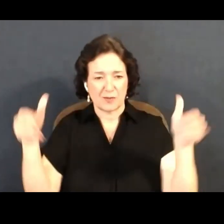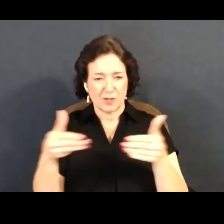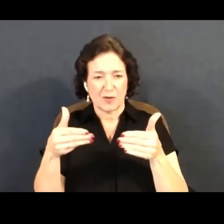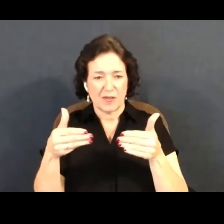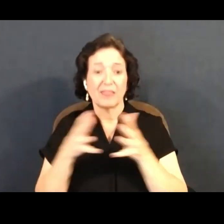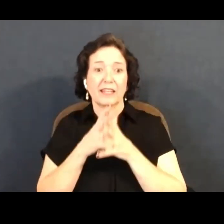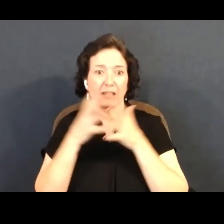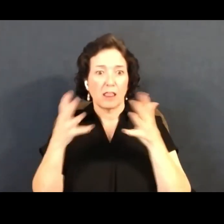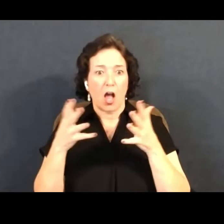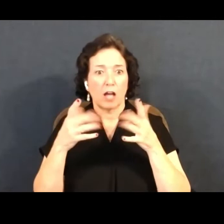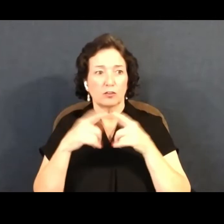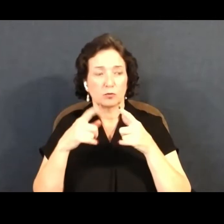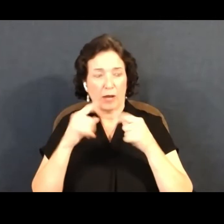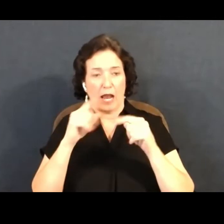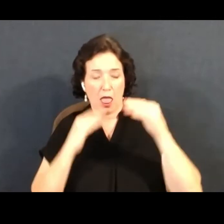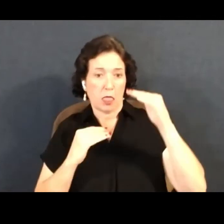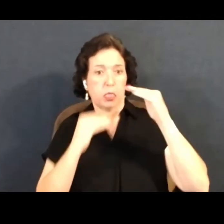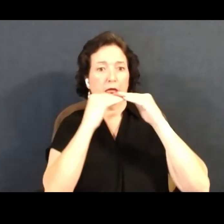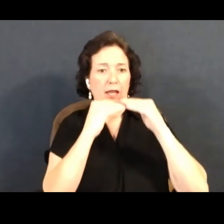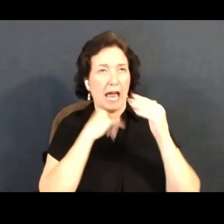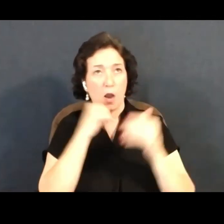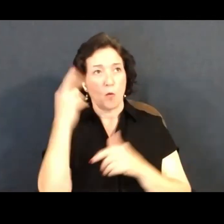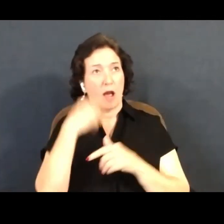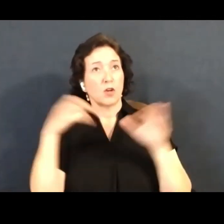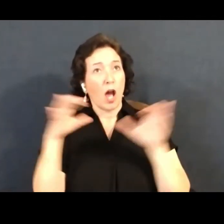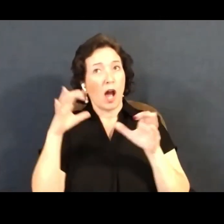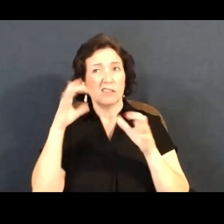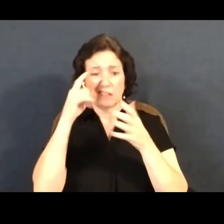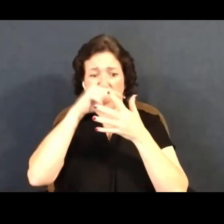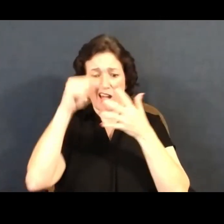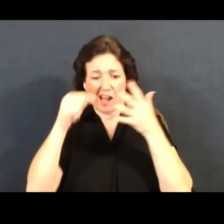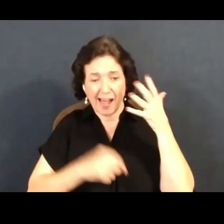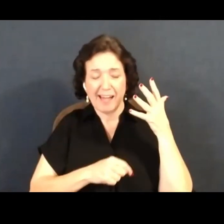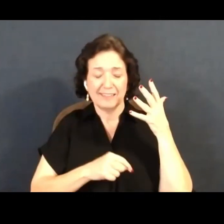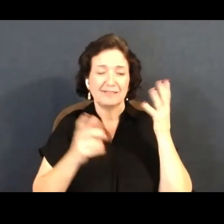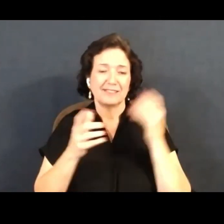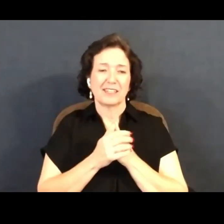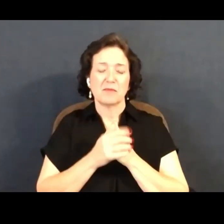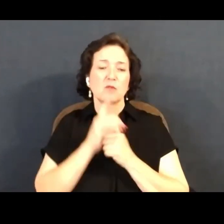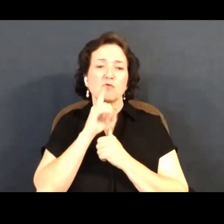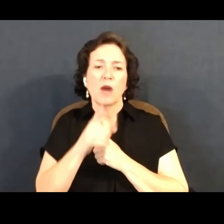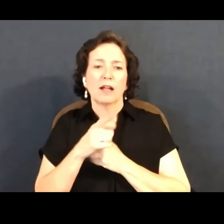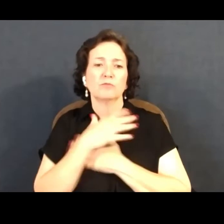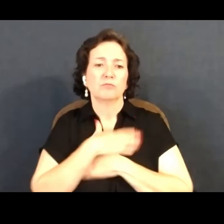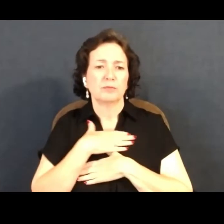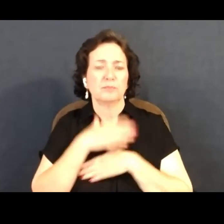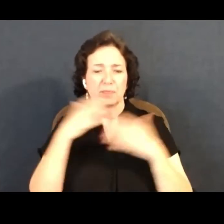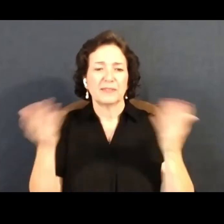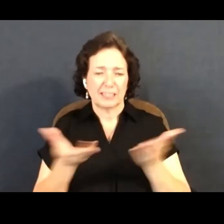lot to live up to. I didn't realize I'd done so much. So it's a real treat to be here.